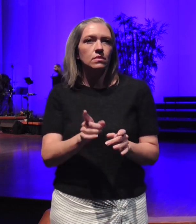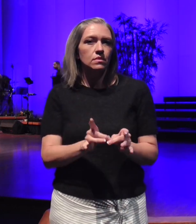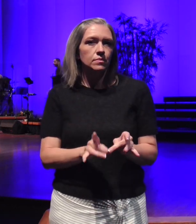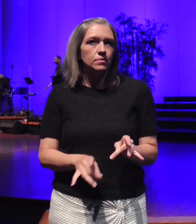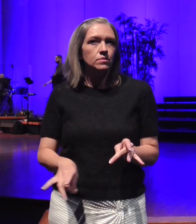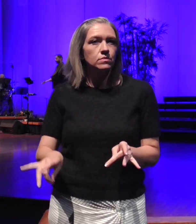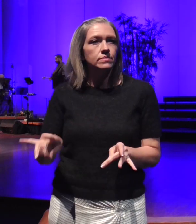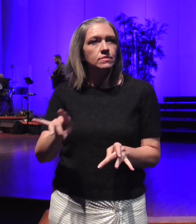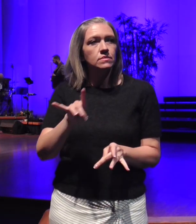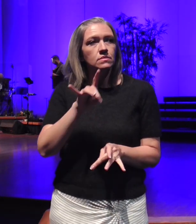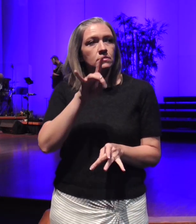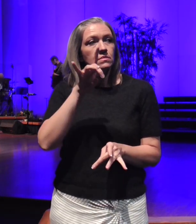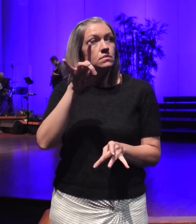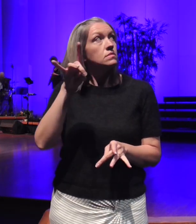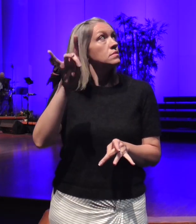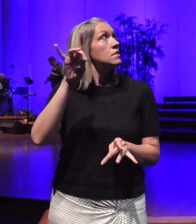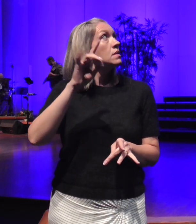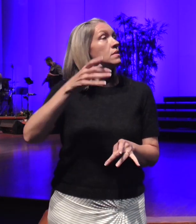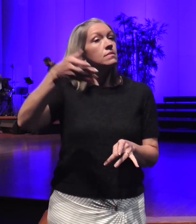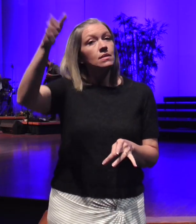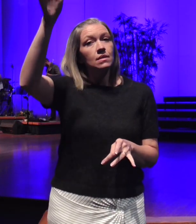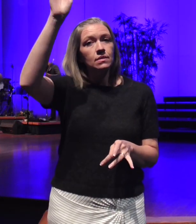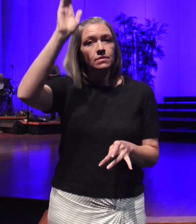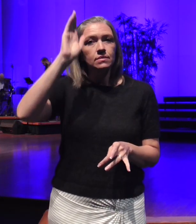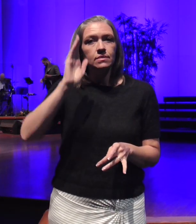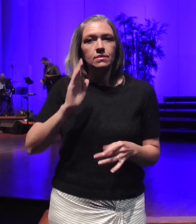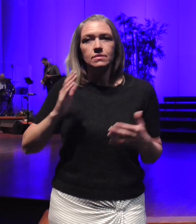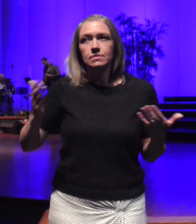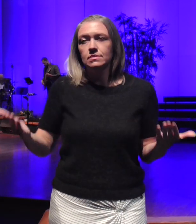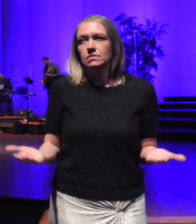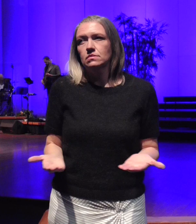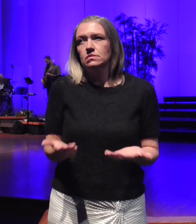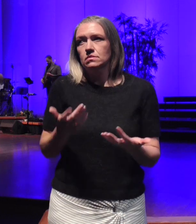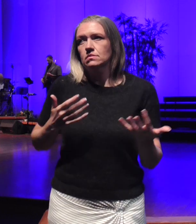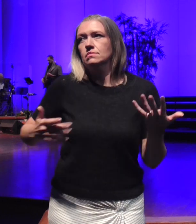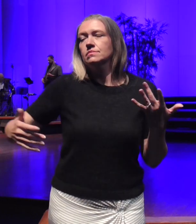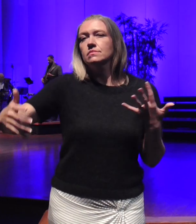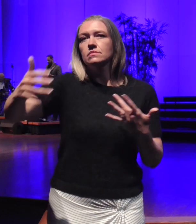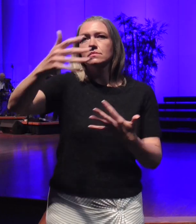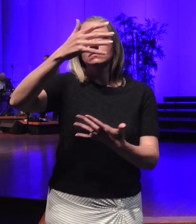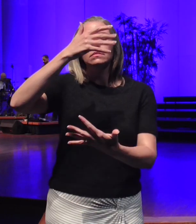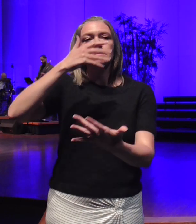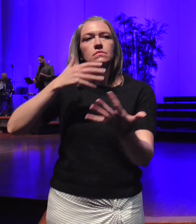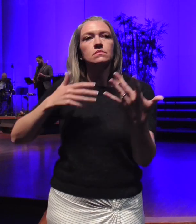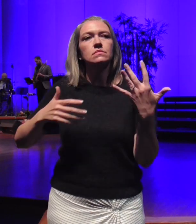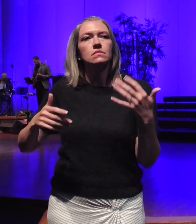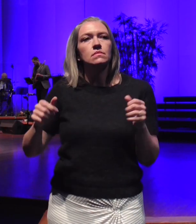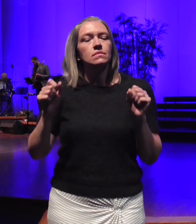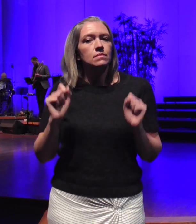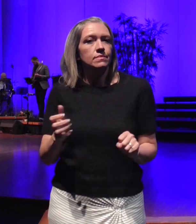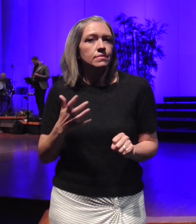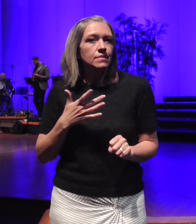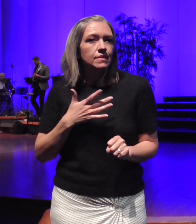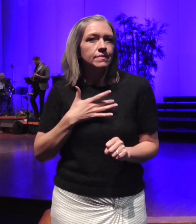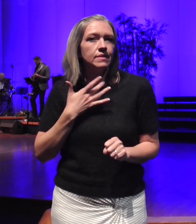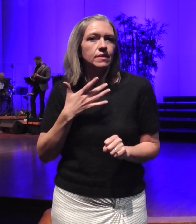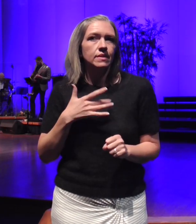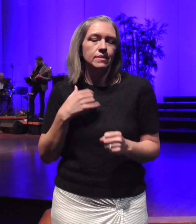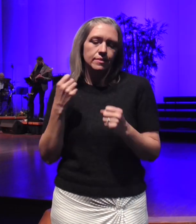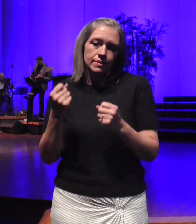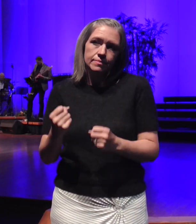Surely the presence of God is in this place. I